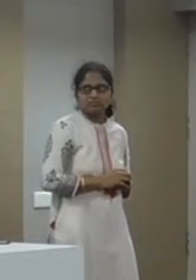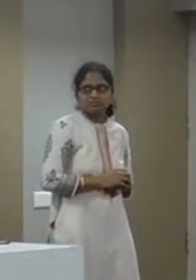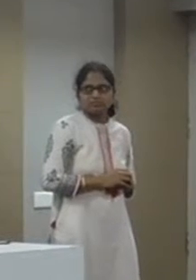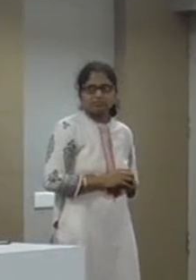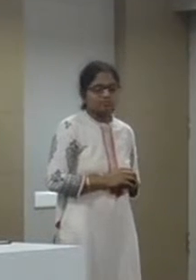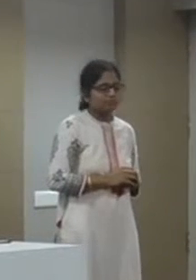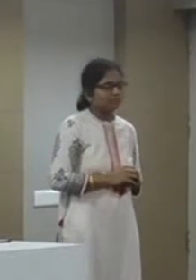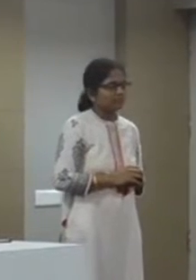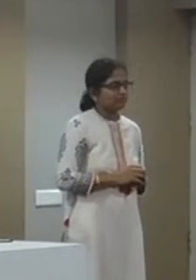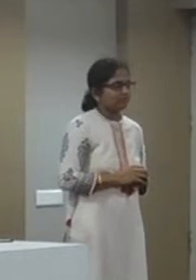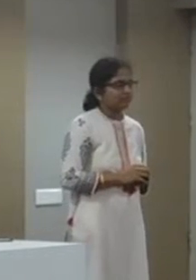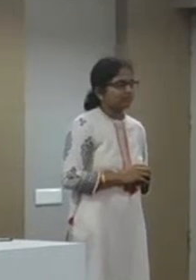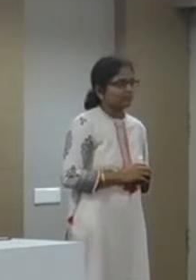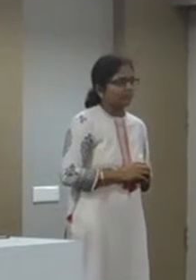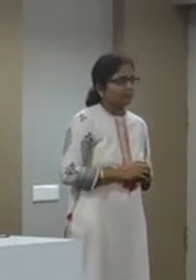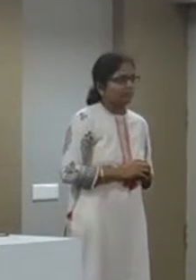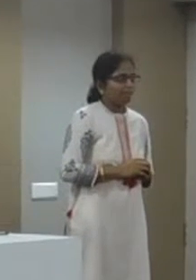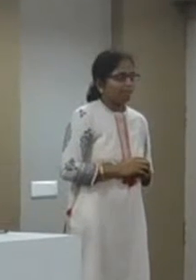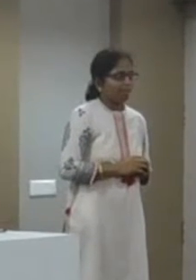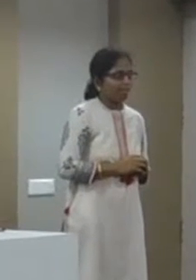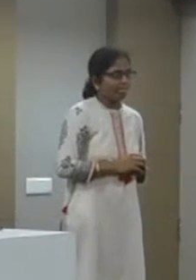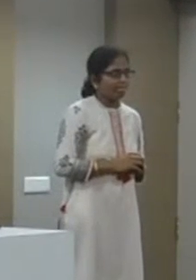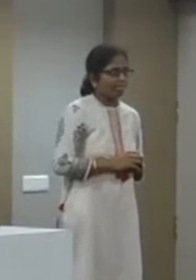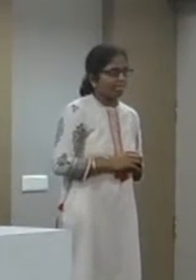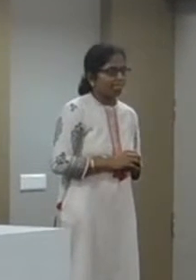We have with us